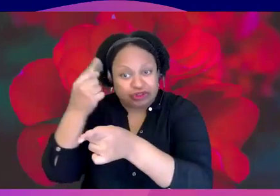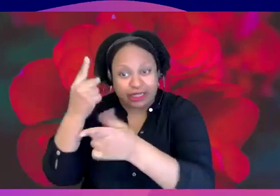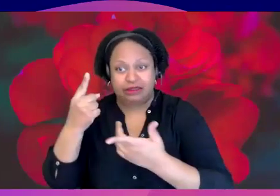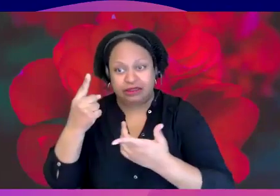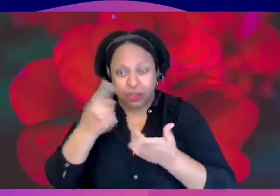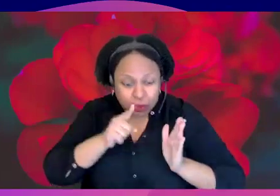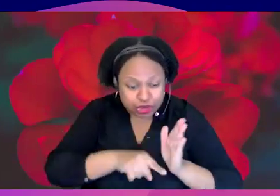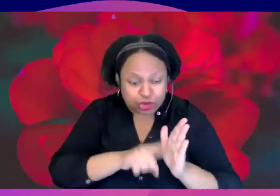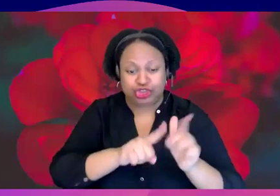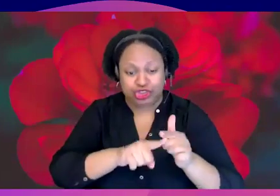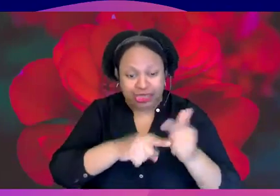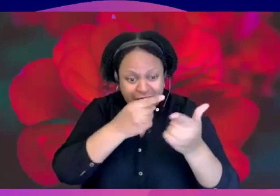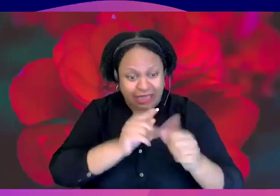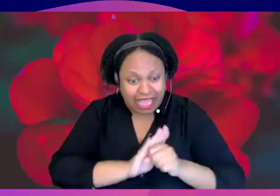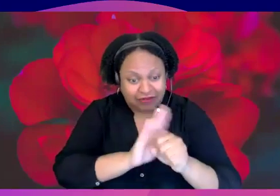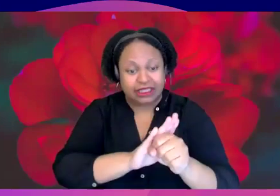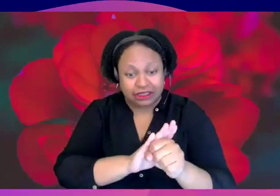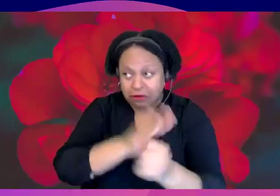evidence that it is.